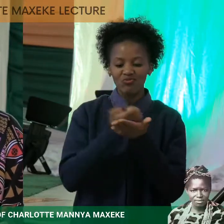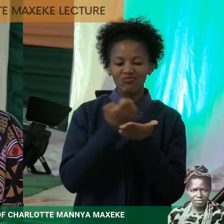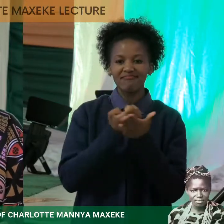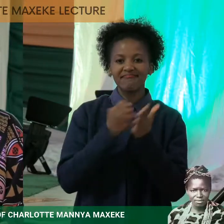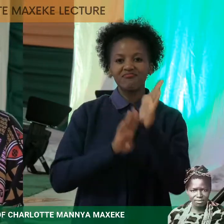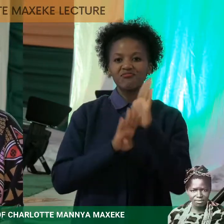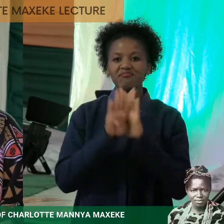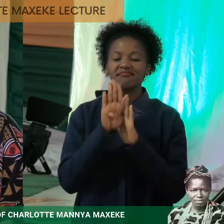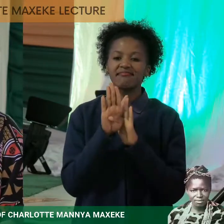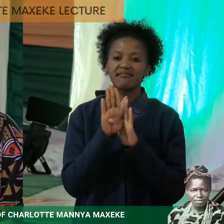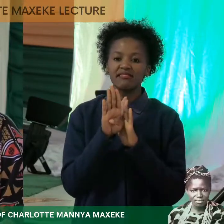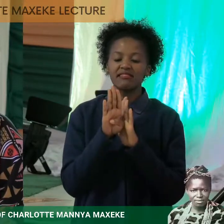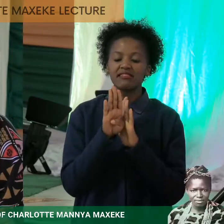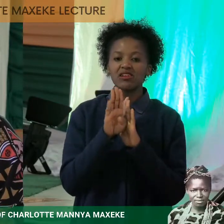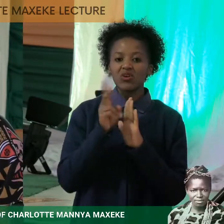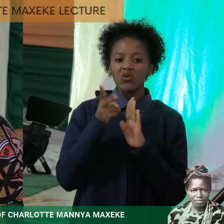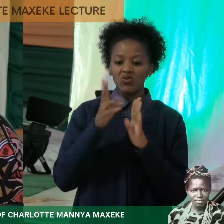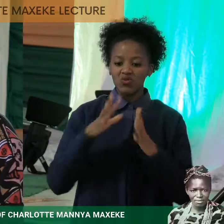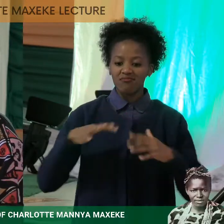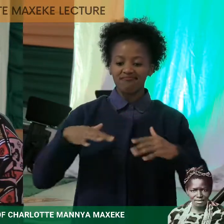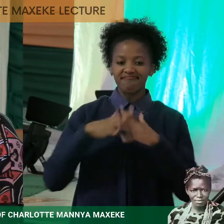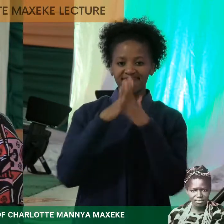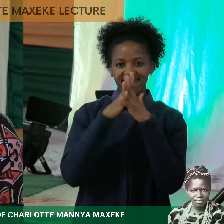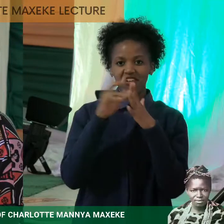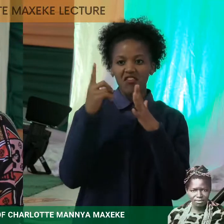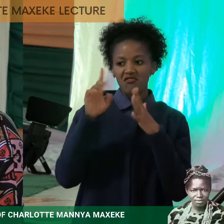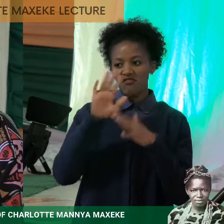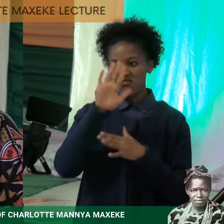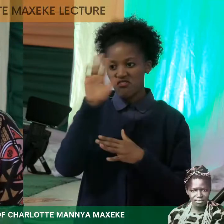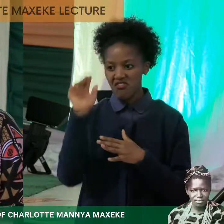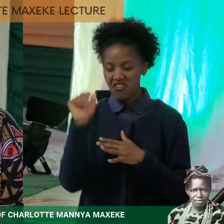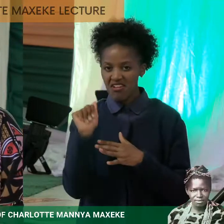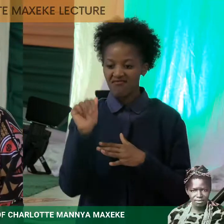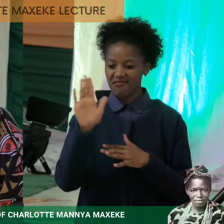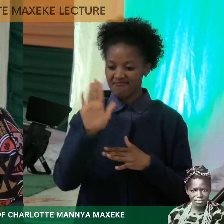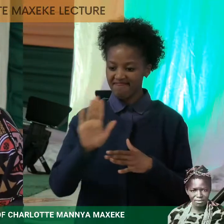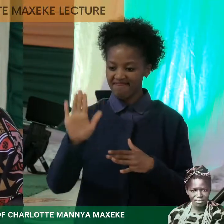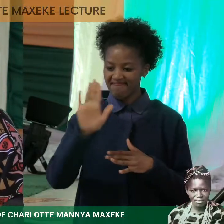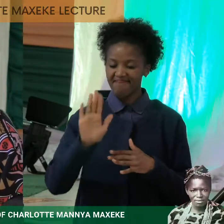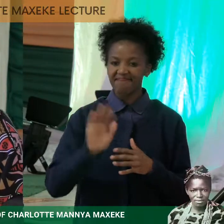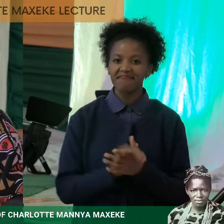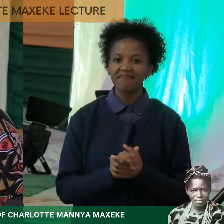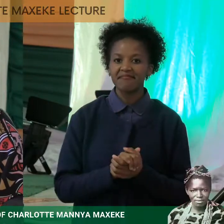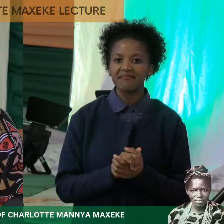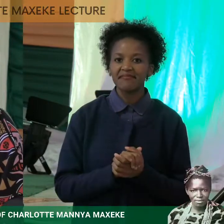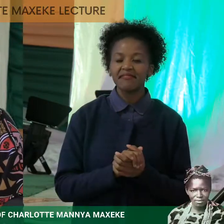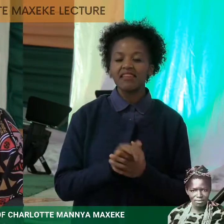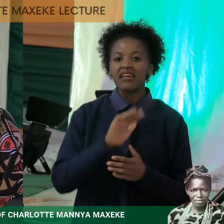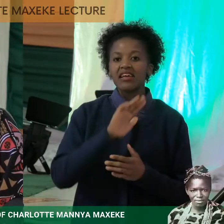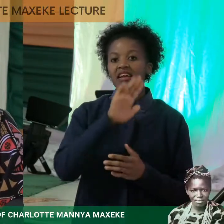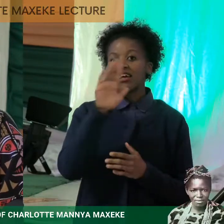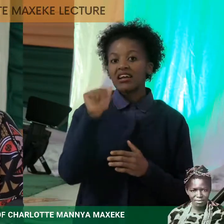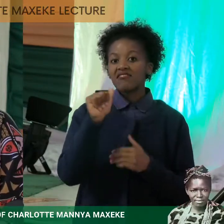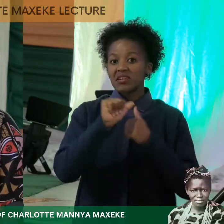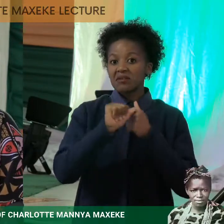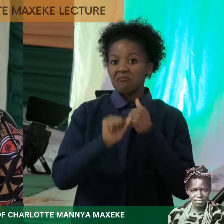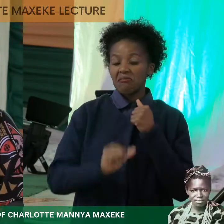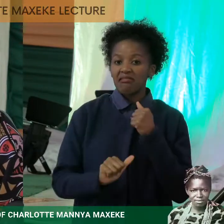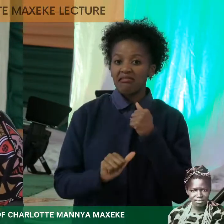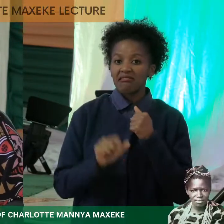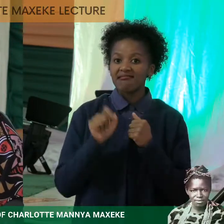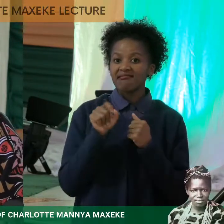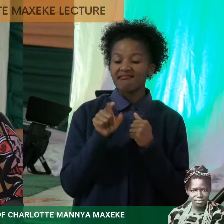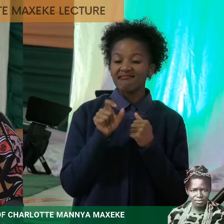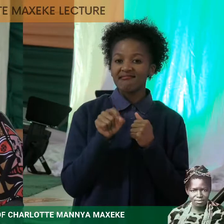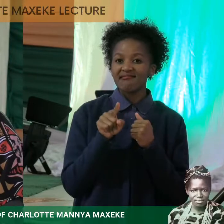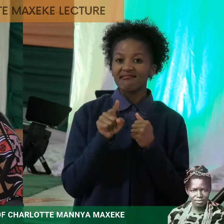development and integration of the African continent. Africa Month is further regarded